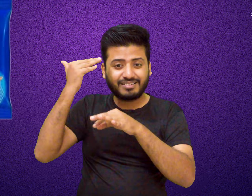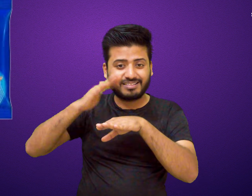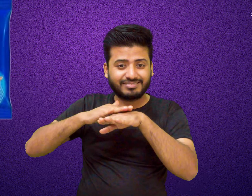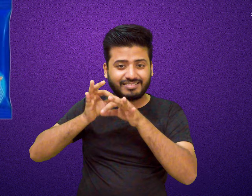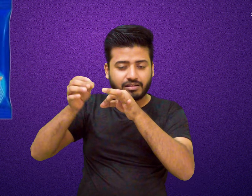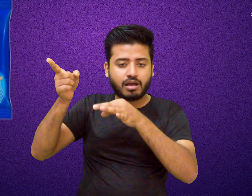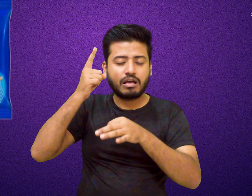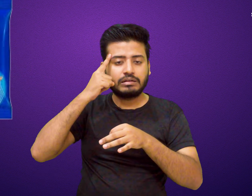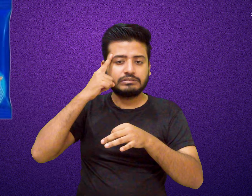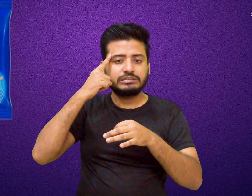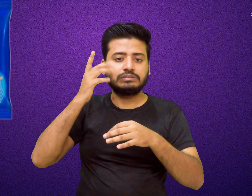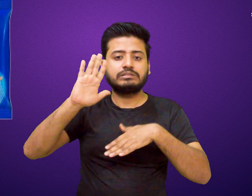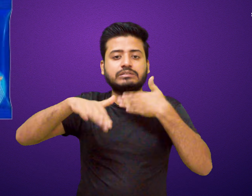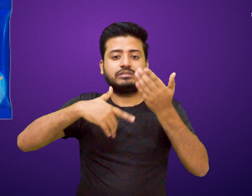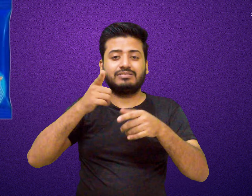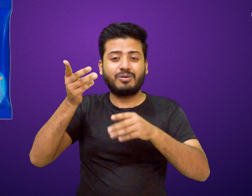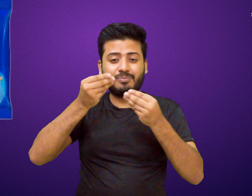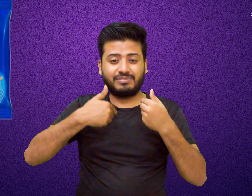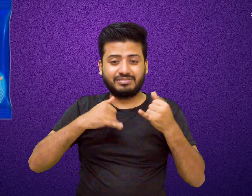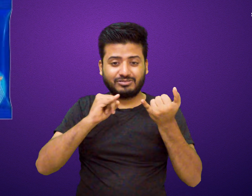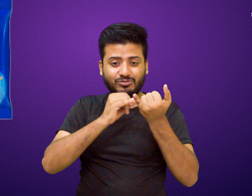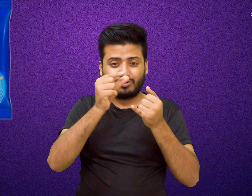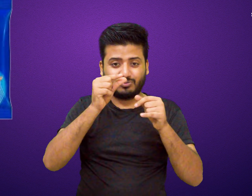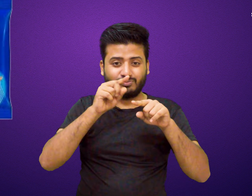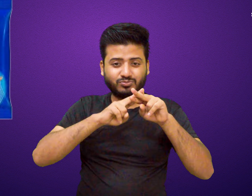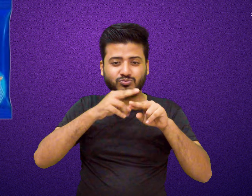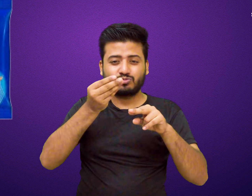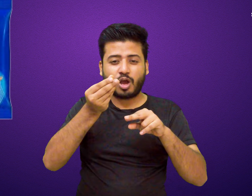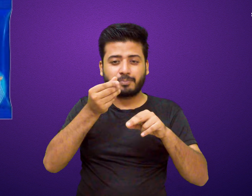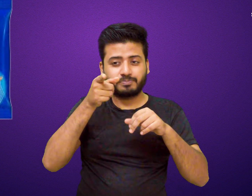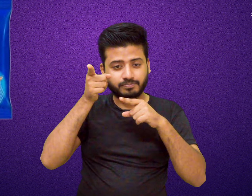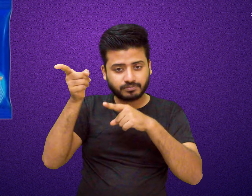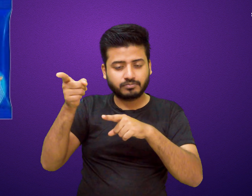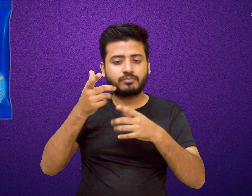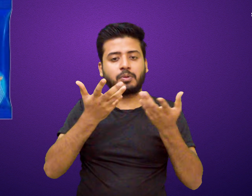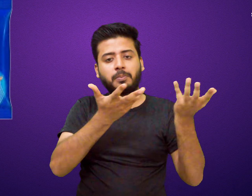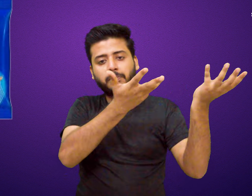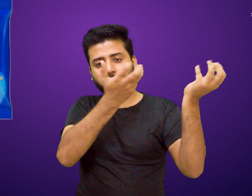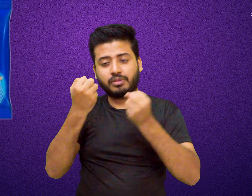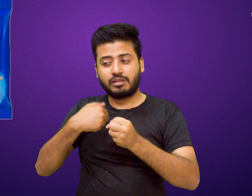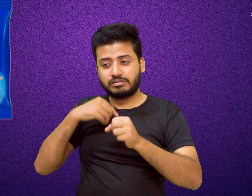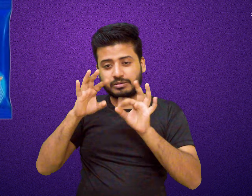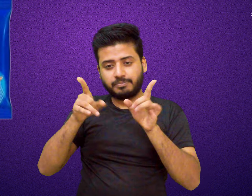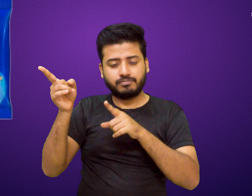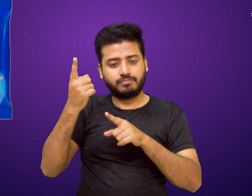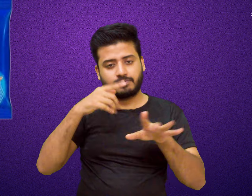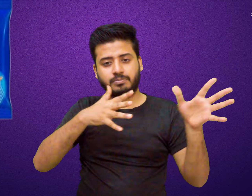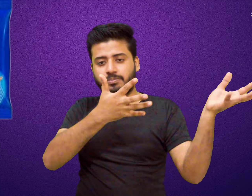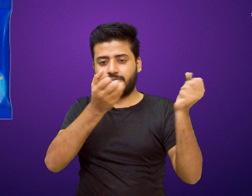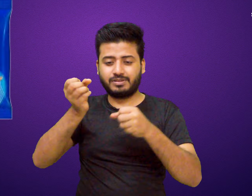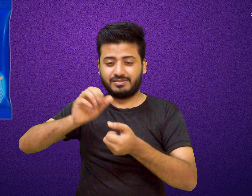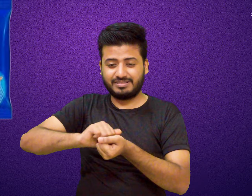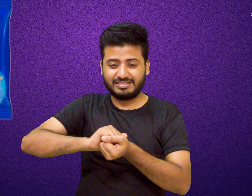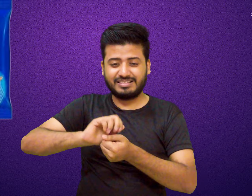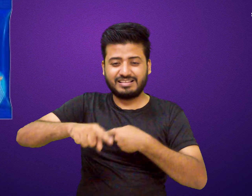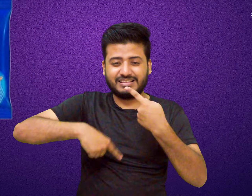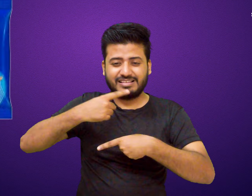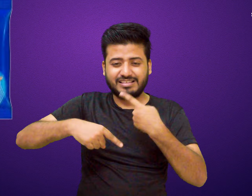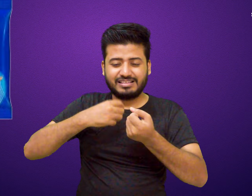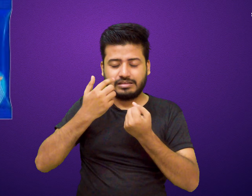other materials. GSM, grams per square meter. A higher GSM number typically indicates a thicker, softer, and more